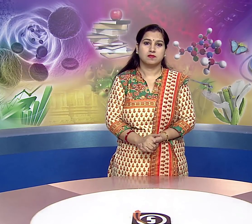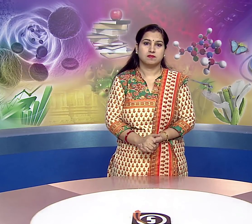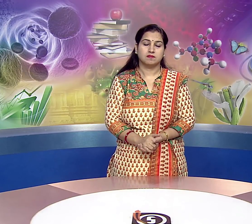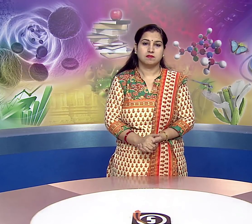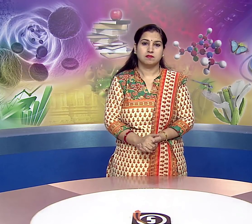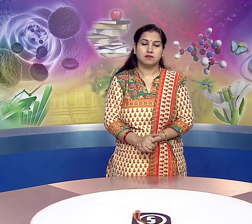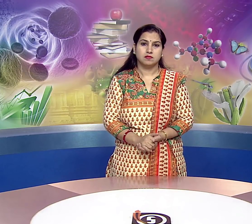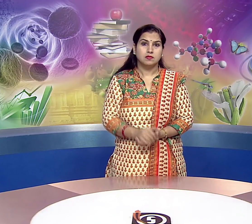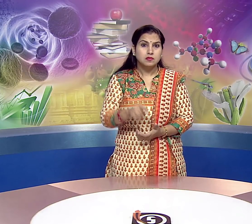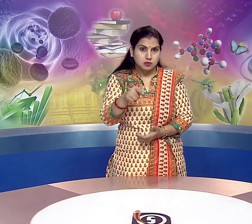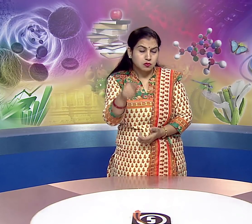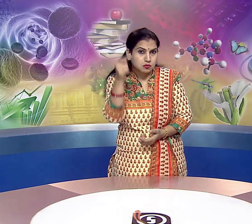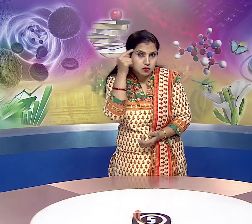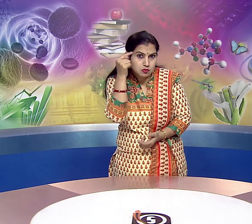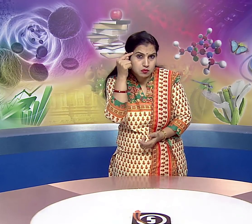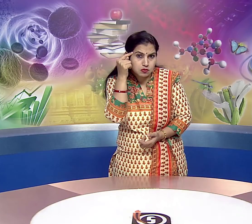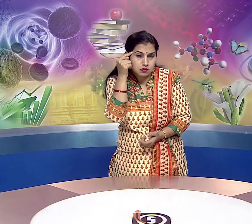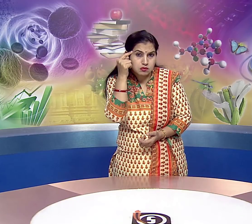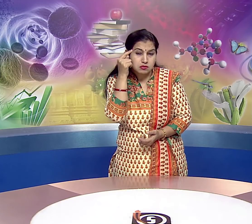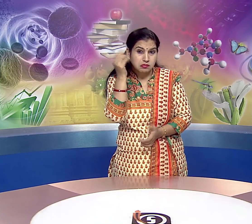And did you mark the word brute?